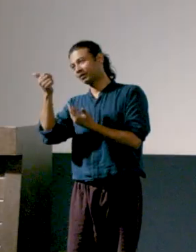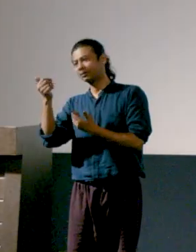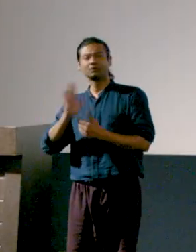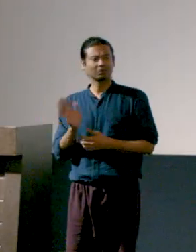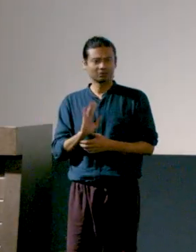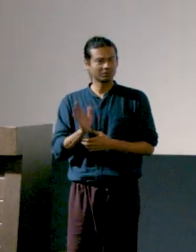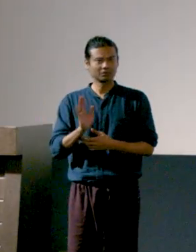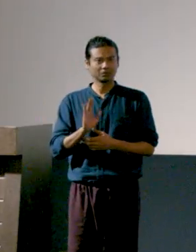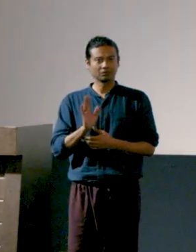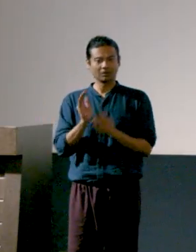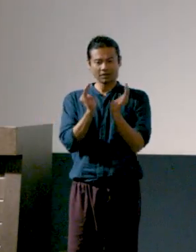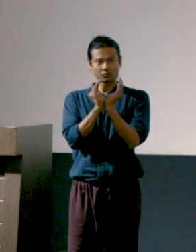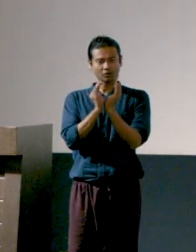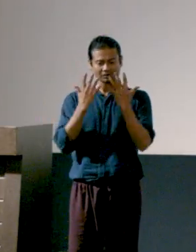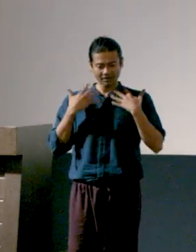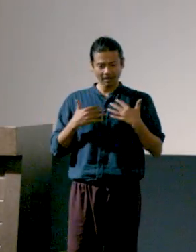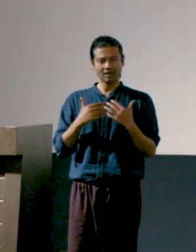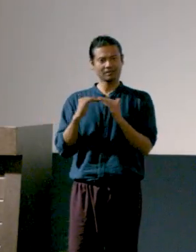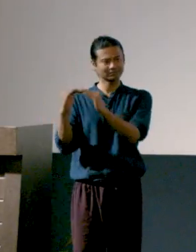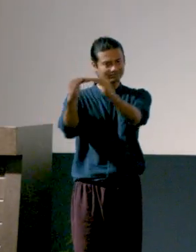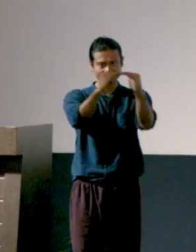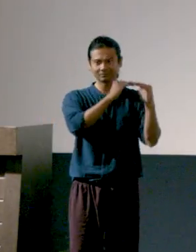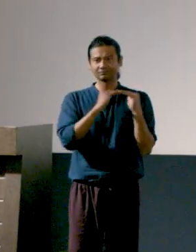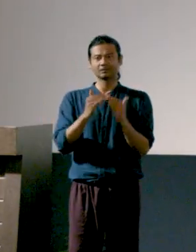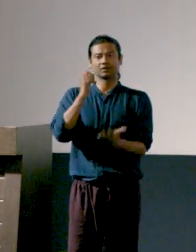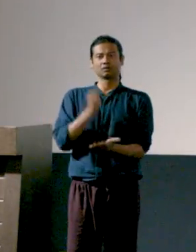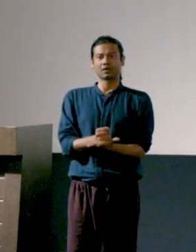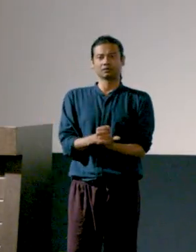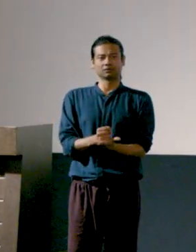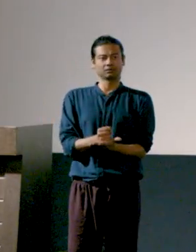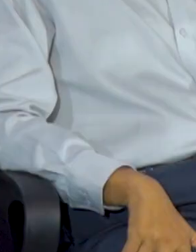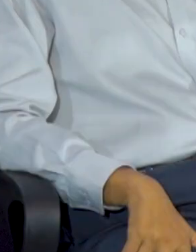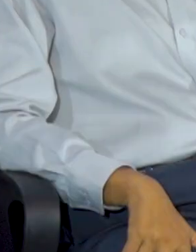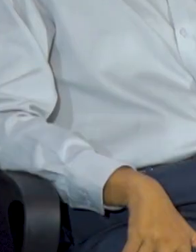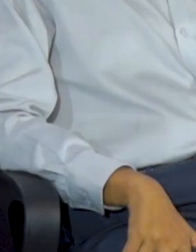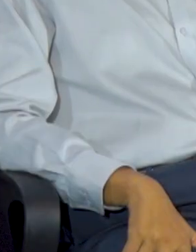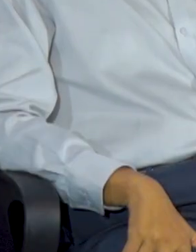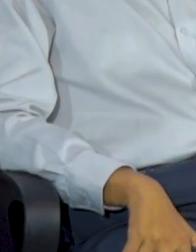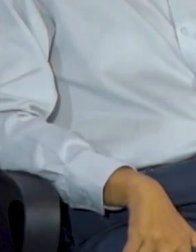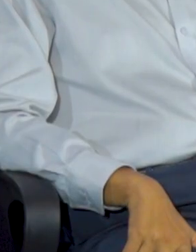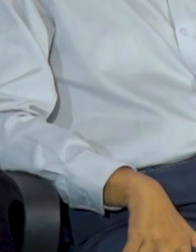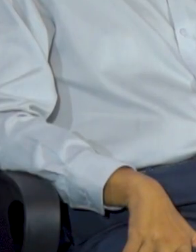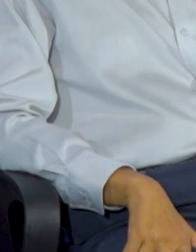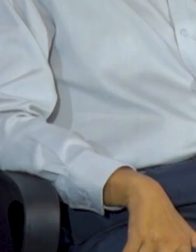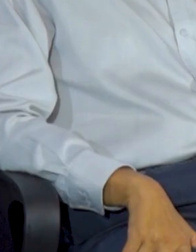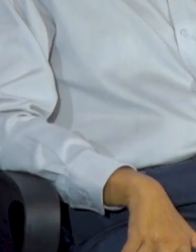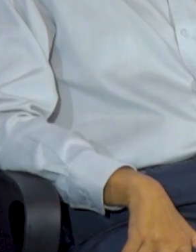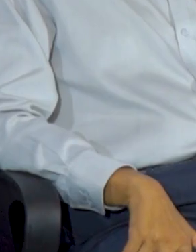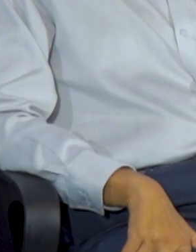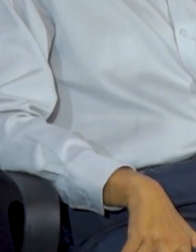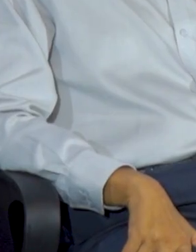for everybody, and a right especially for those of us who need it the most. Shall we all say